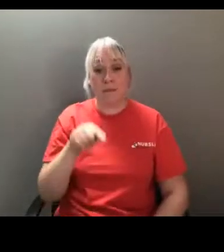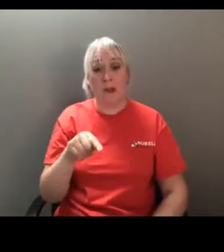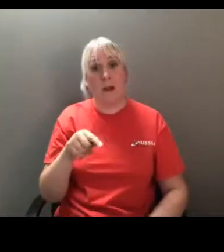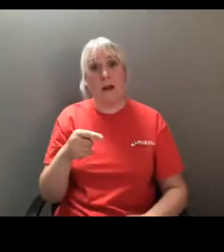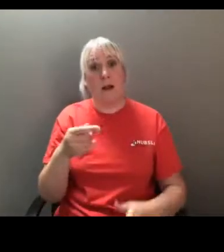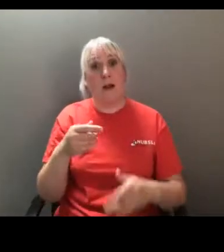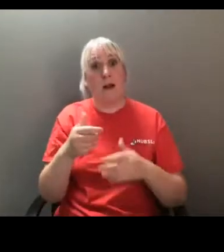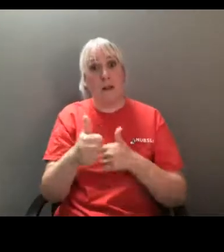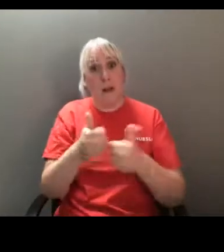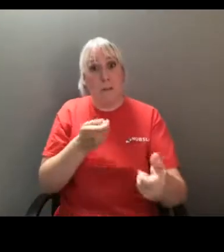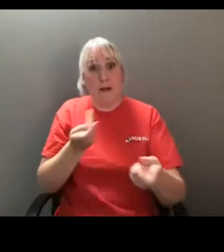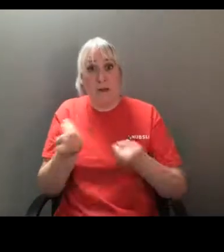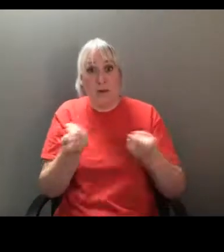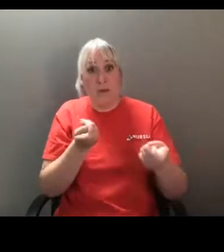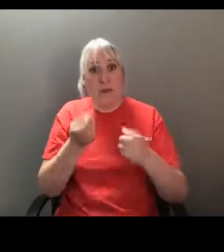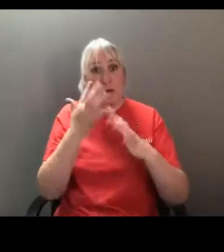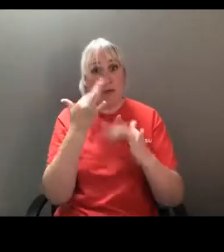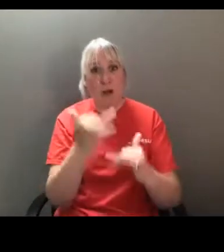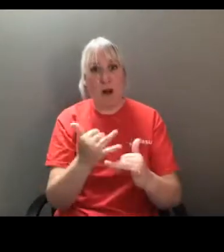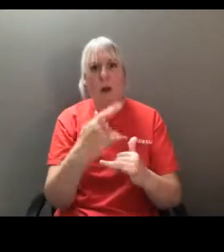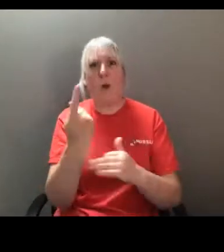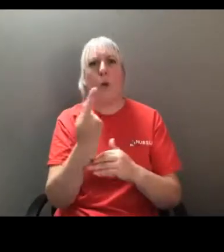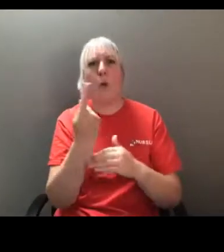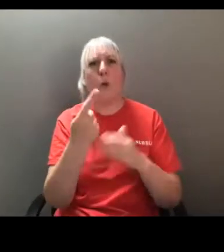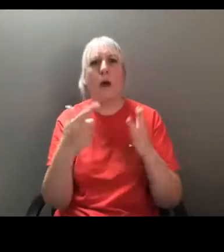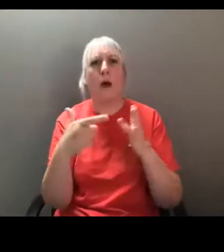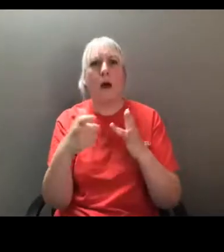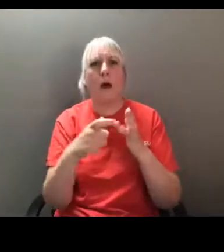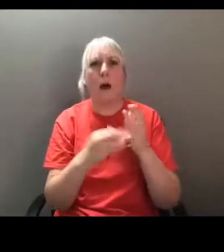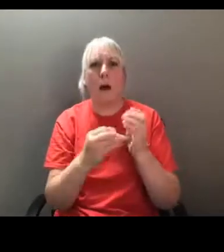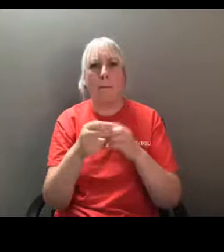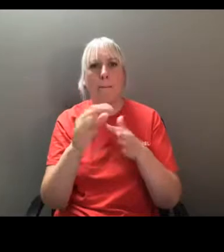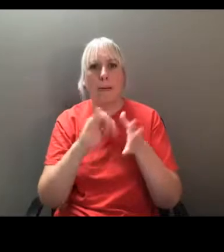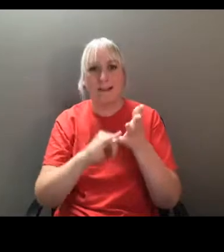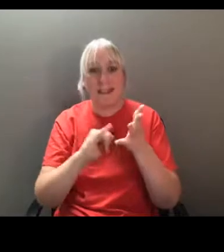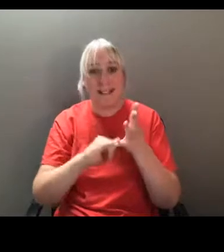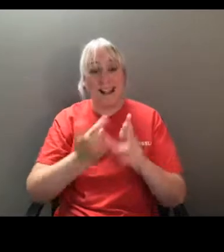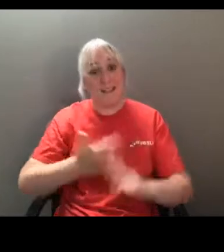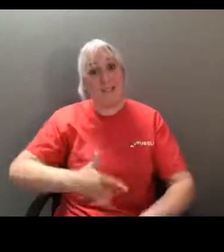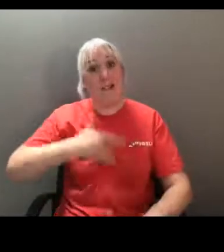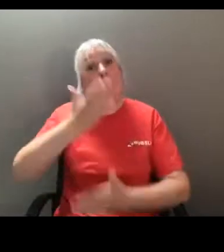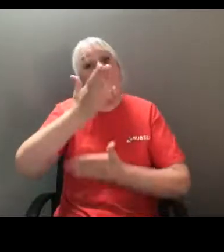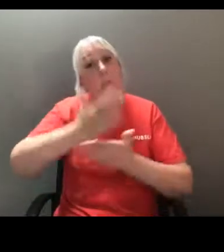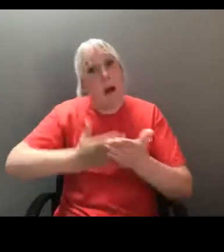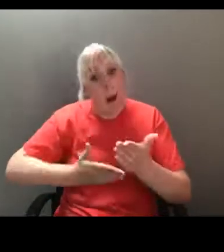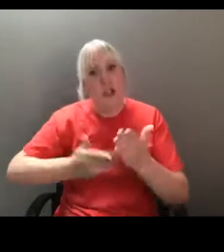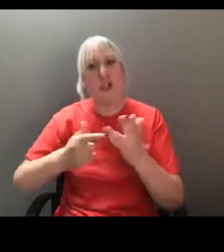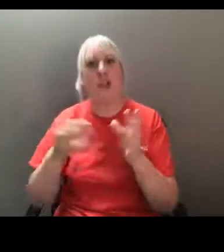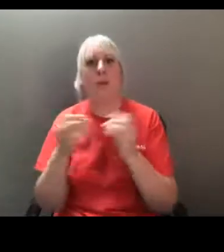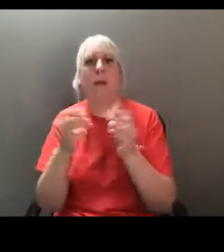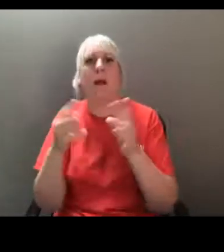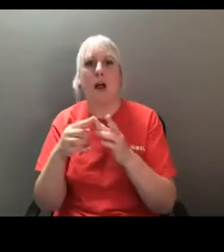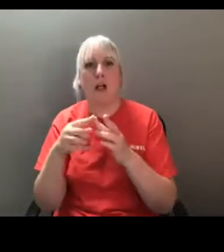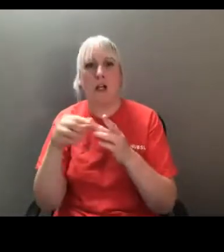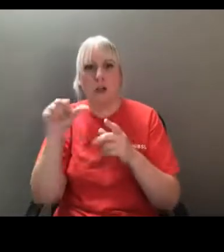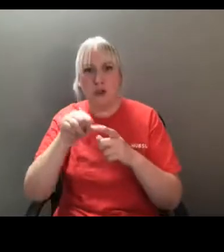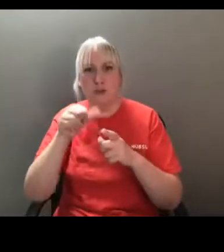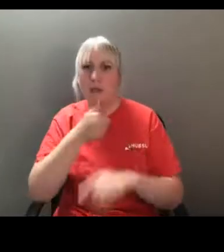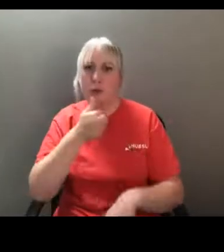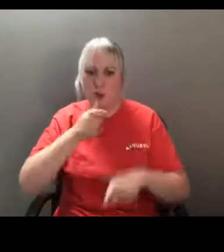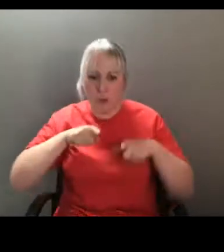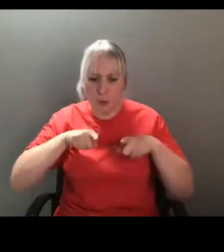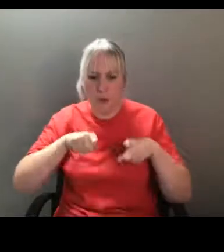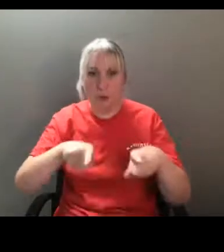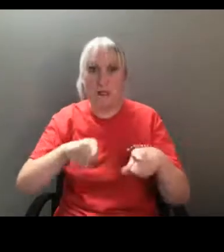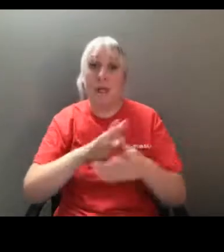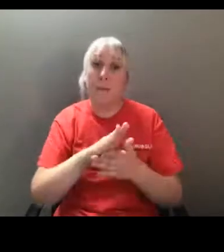in favour of UBI, but they think a part UBI model should be used, where you keep some of the existing benefit system and have a